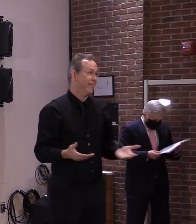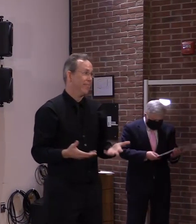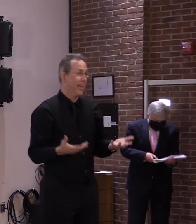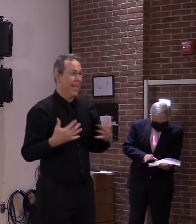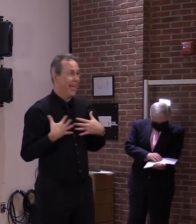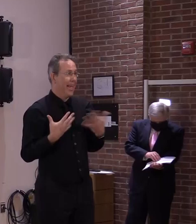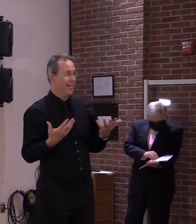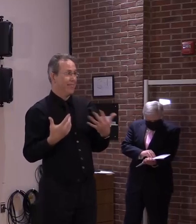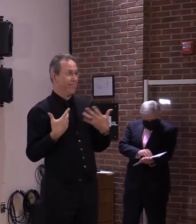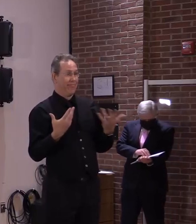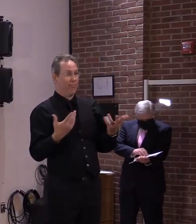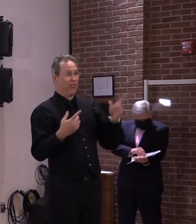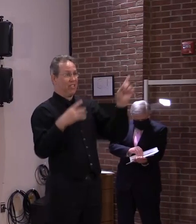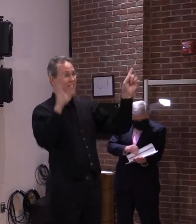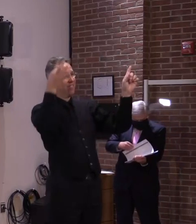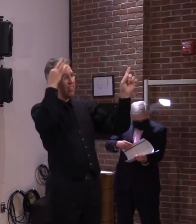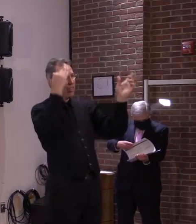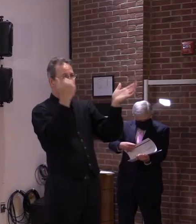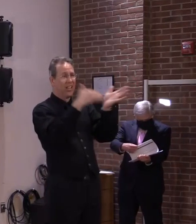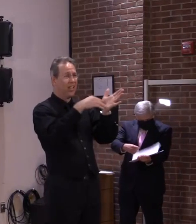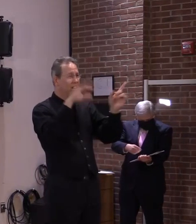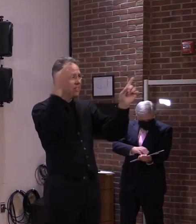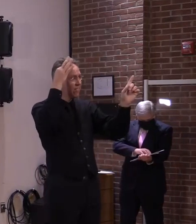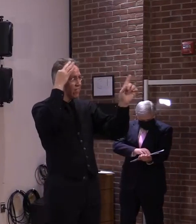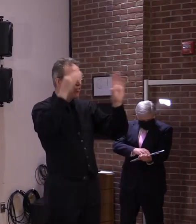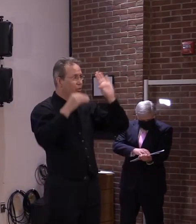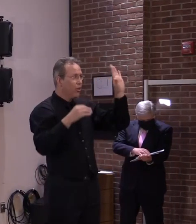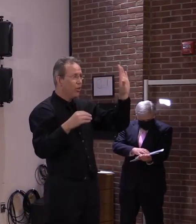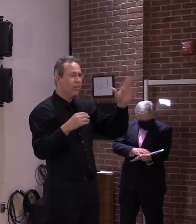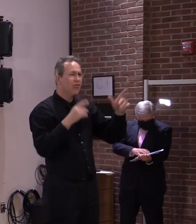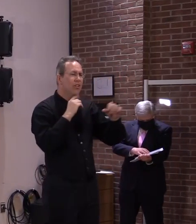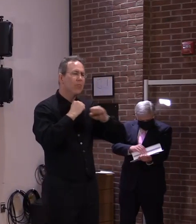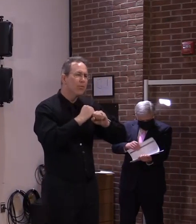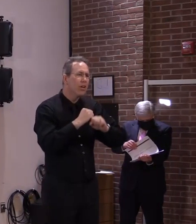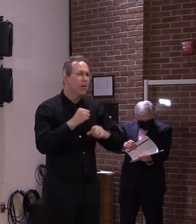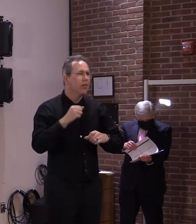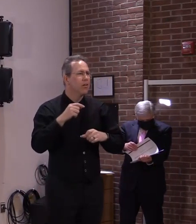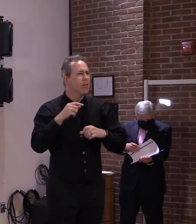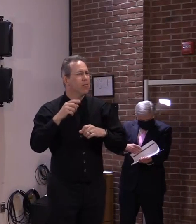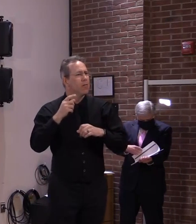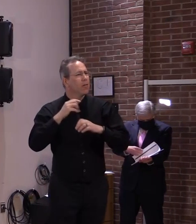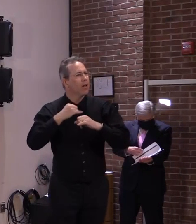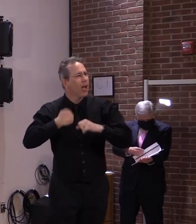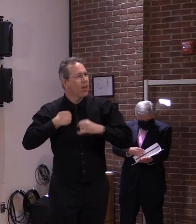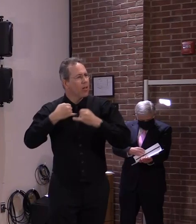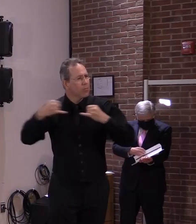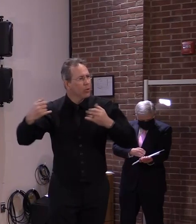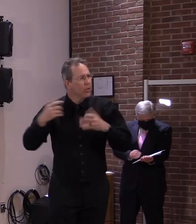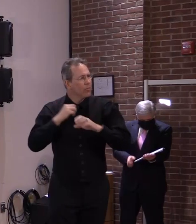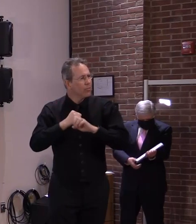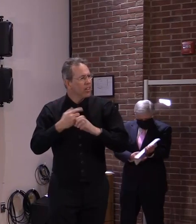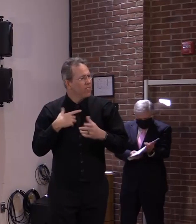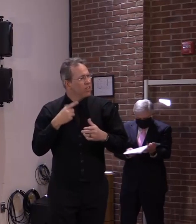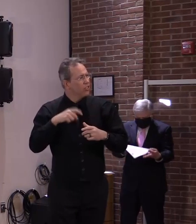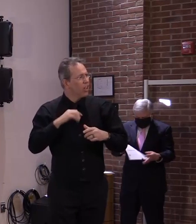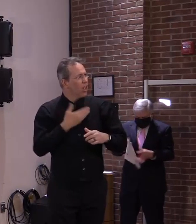We want to protect our citizens, but I would say our congressional delegation has the same interests,